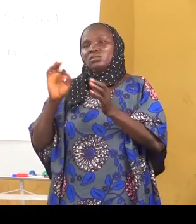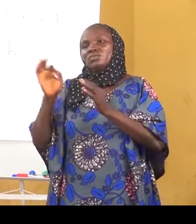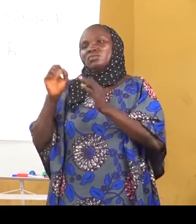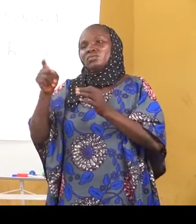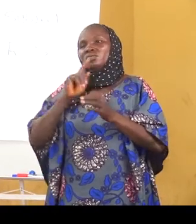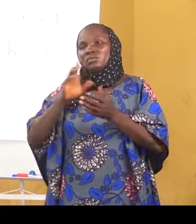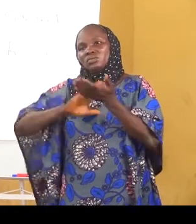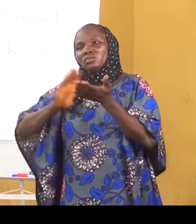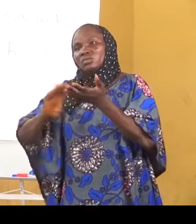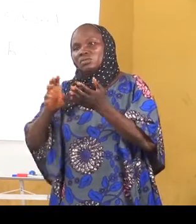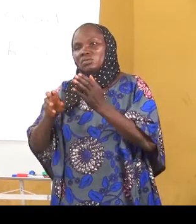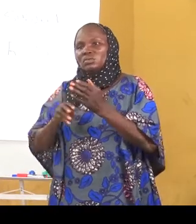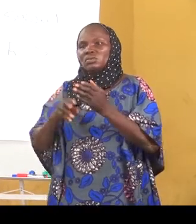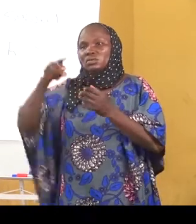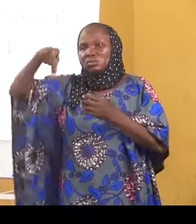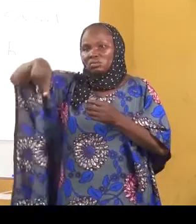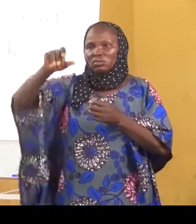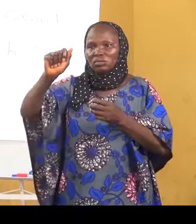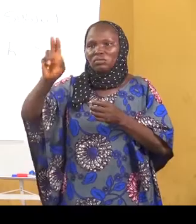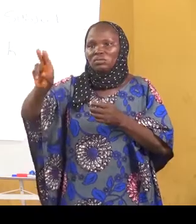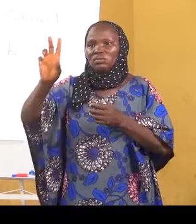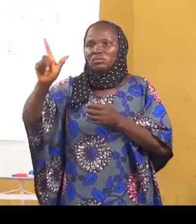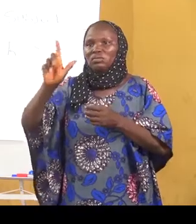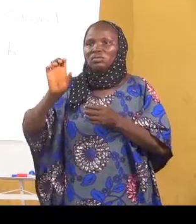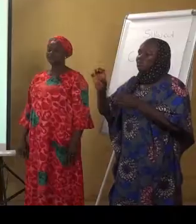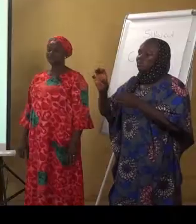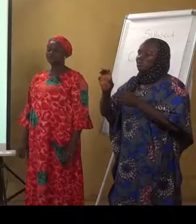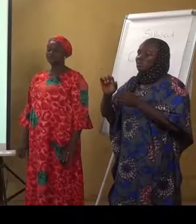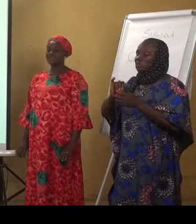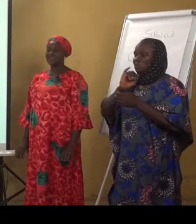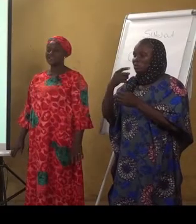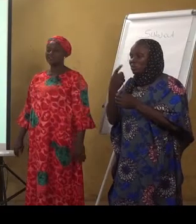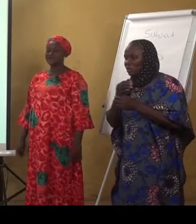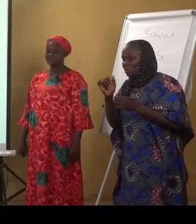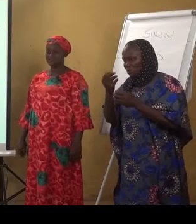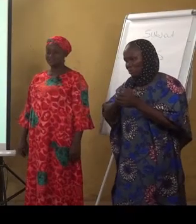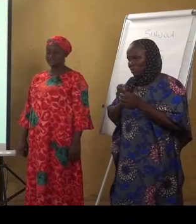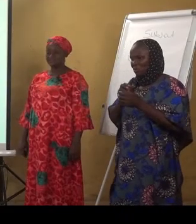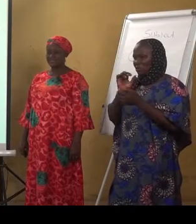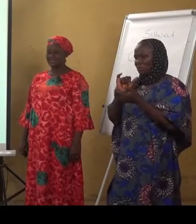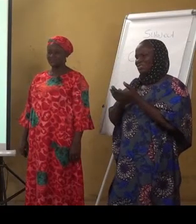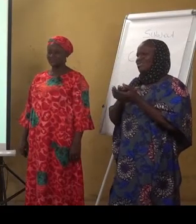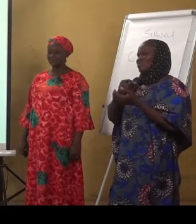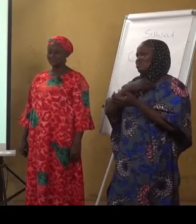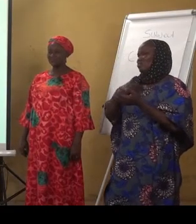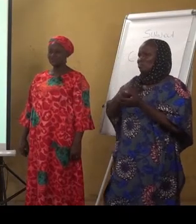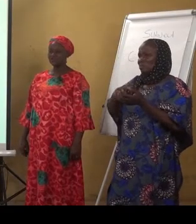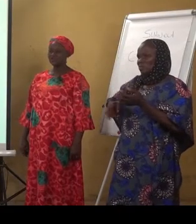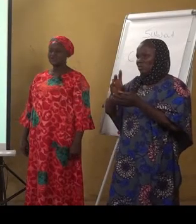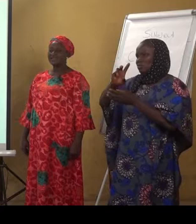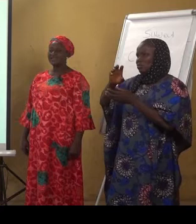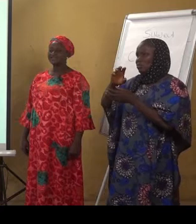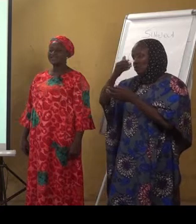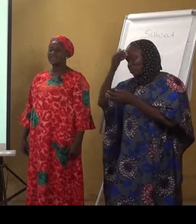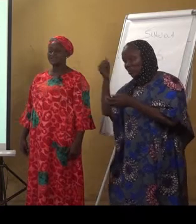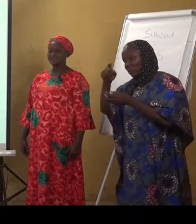forgiven, Paul is telling us here that we should forget about the matter as a whole. Don't